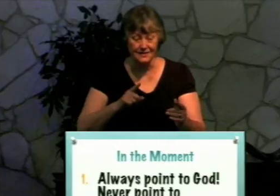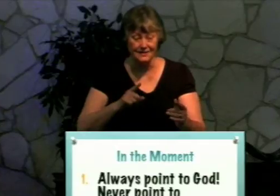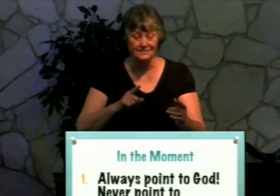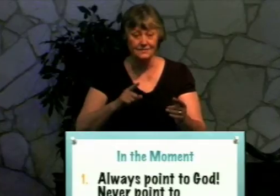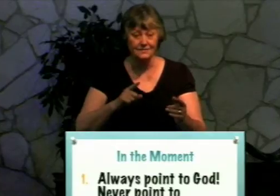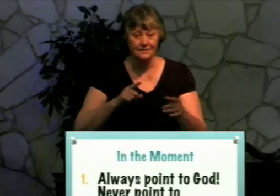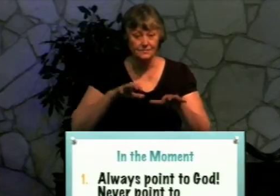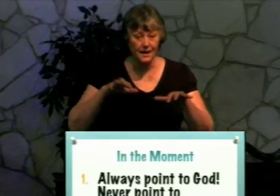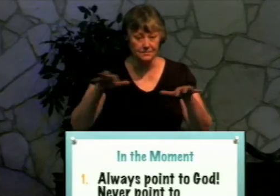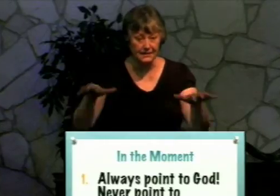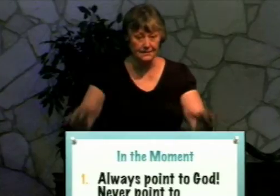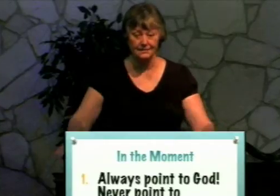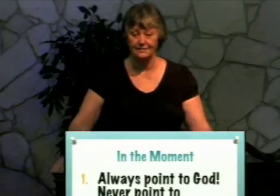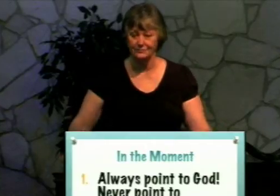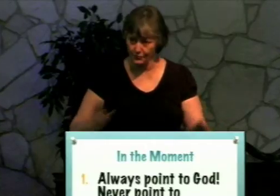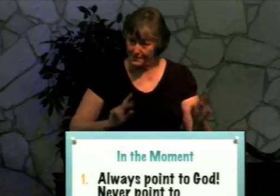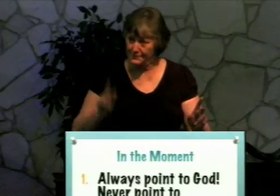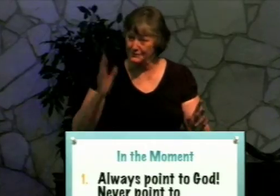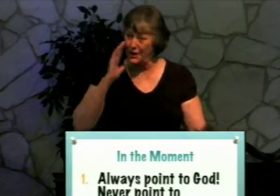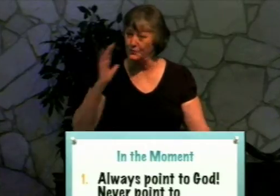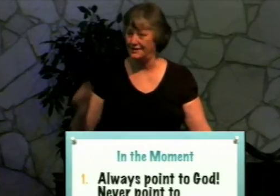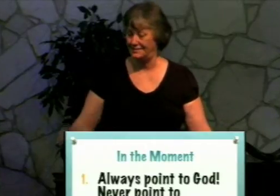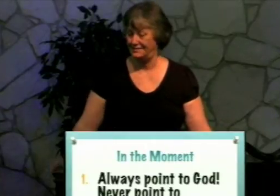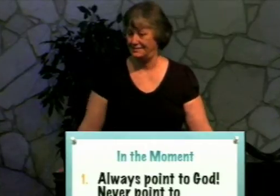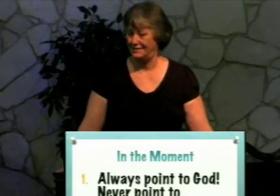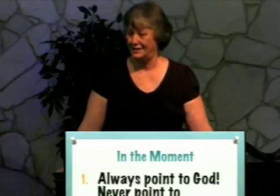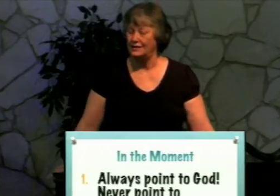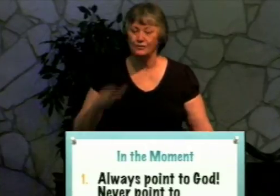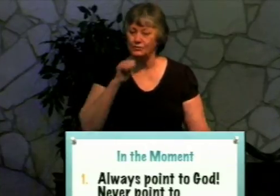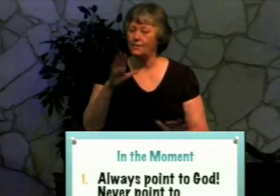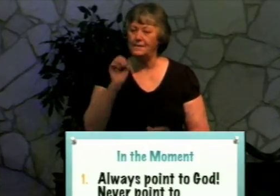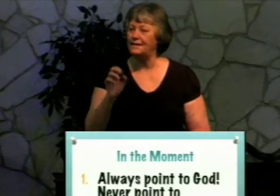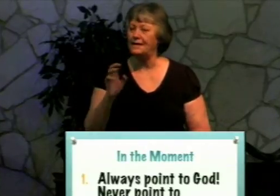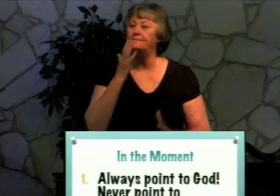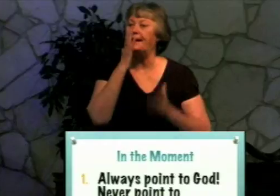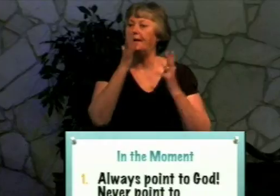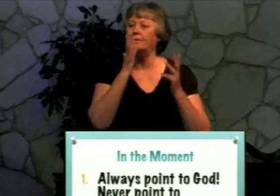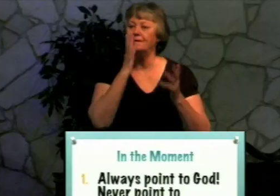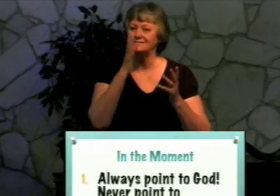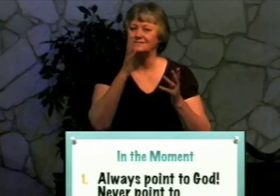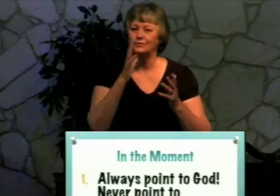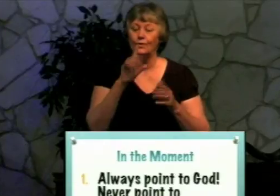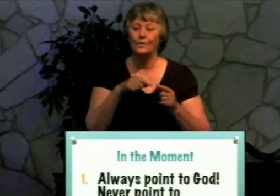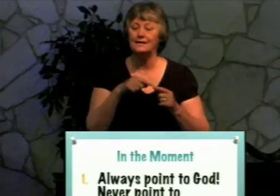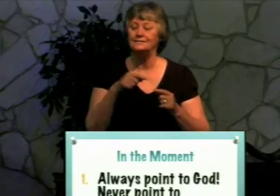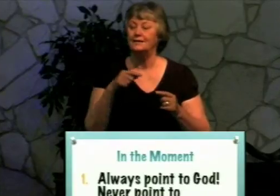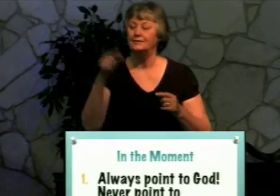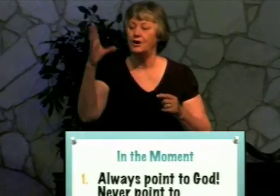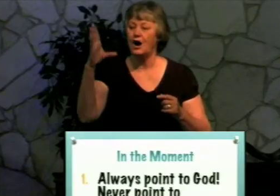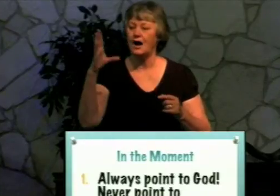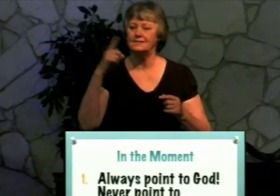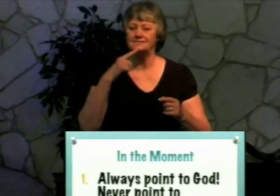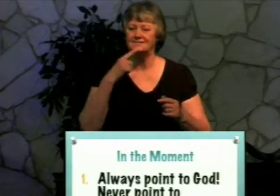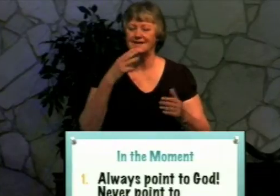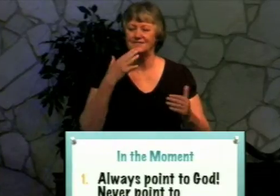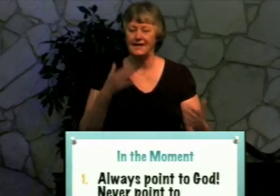is public, so people know it. So don't be embarrassed when God says thank